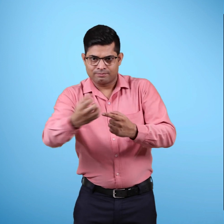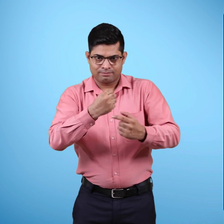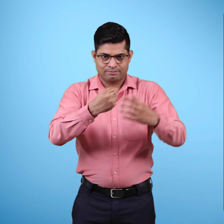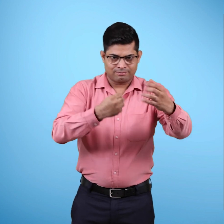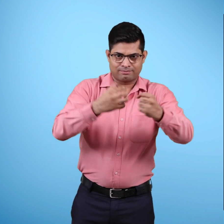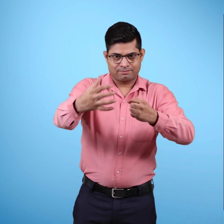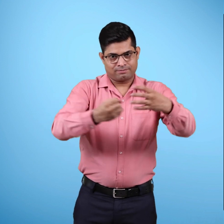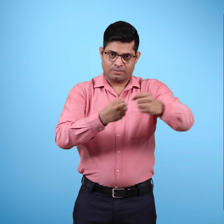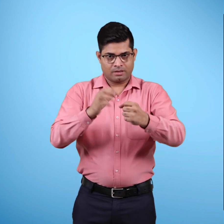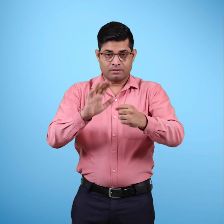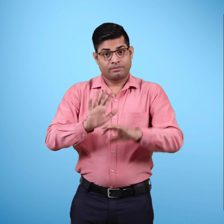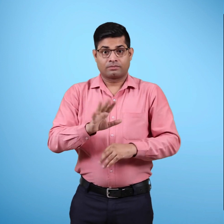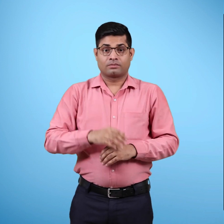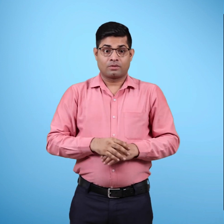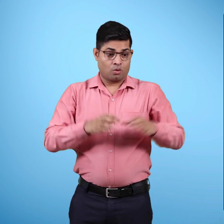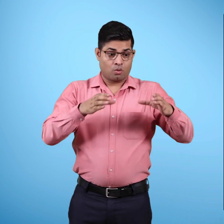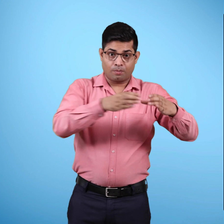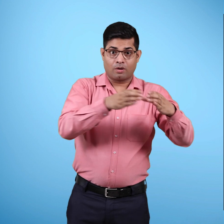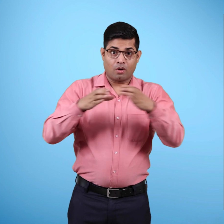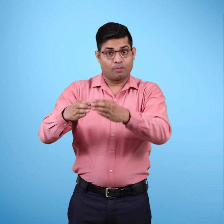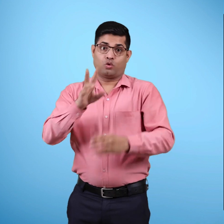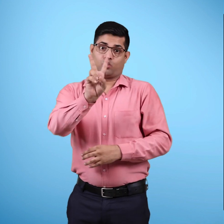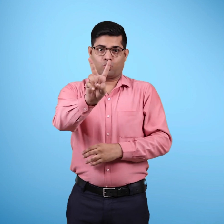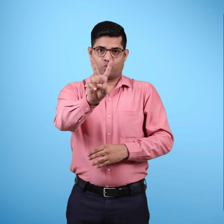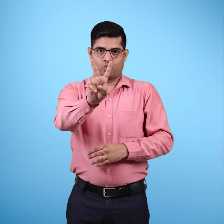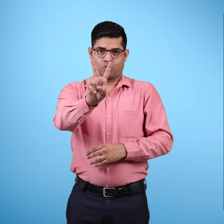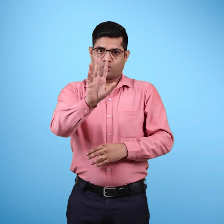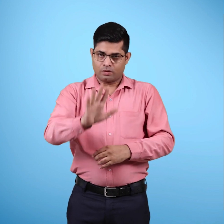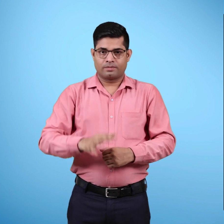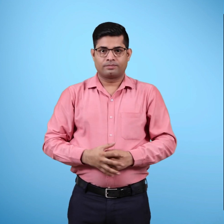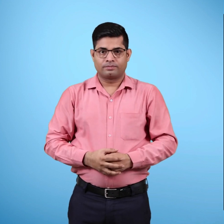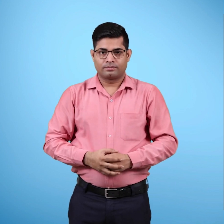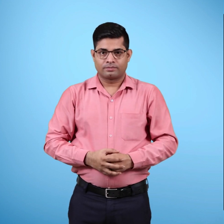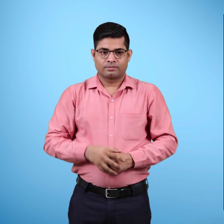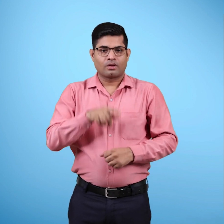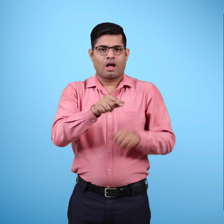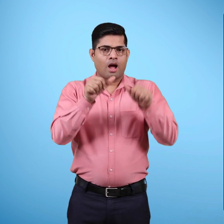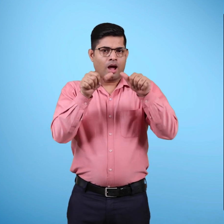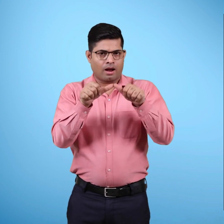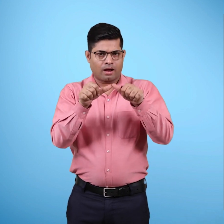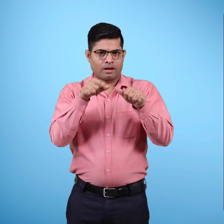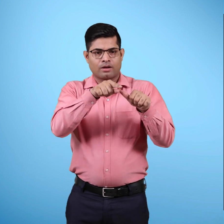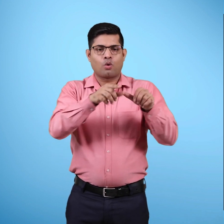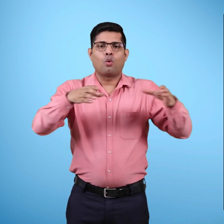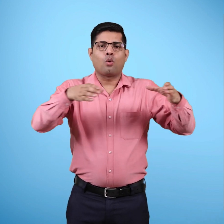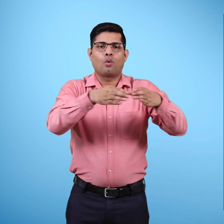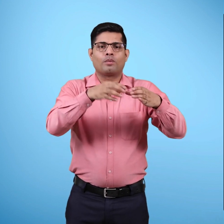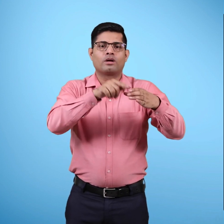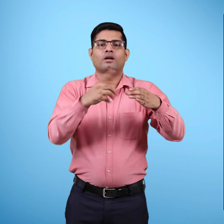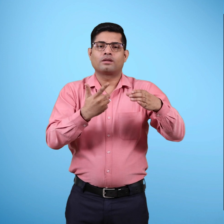fibrous roots. Separate the plants you have collected into two groups. In Group A, put those